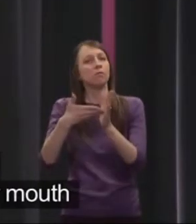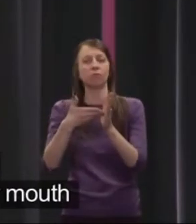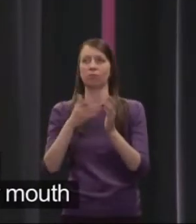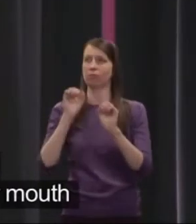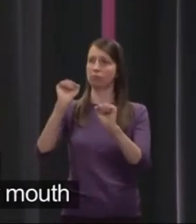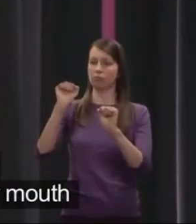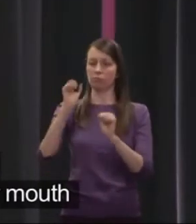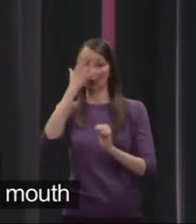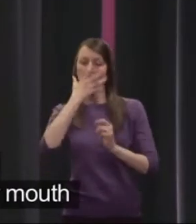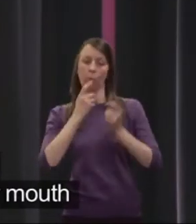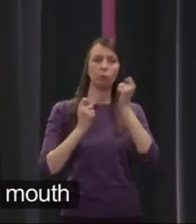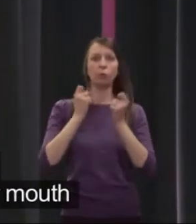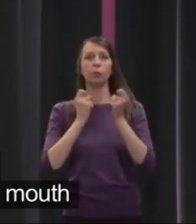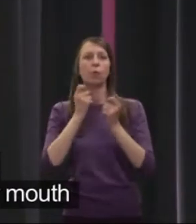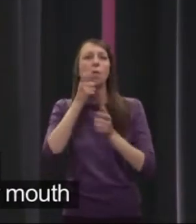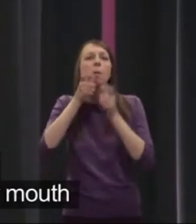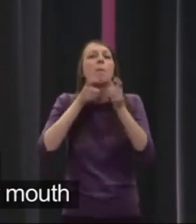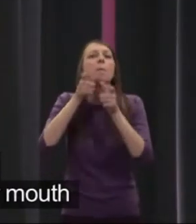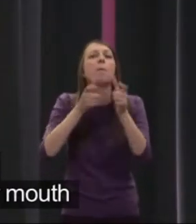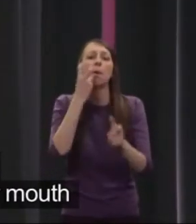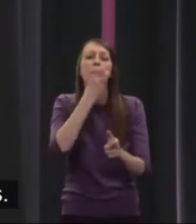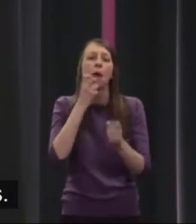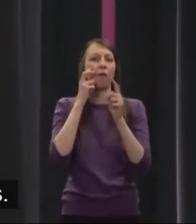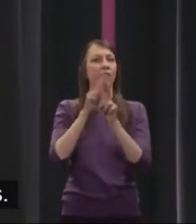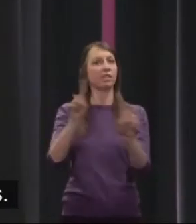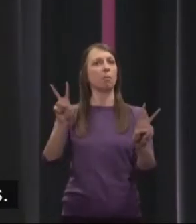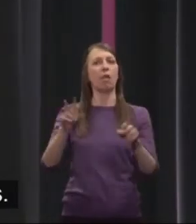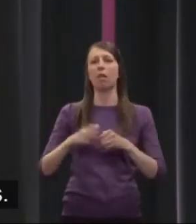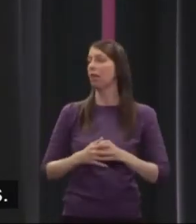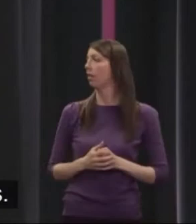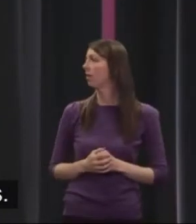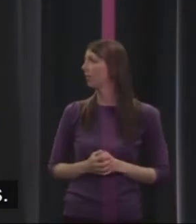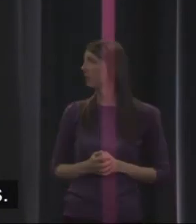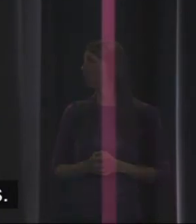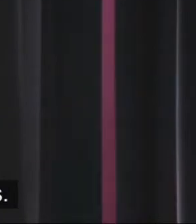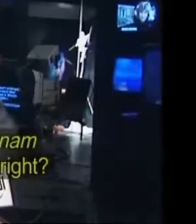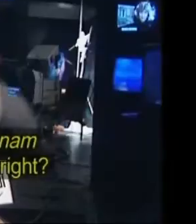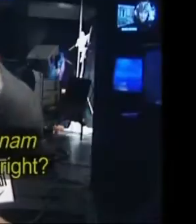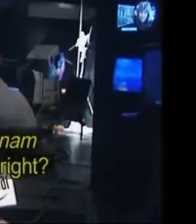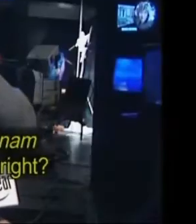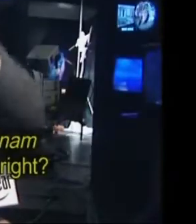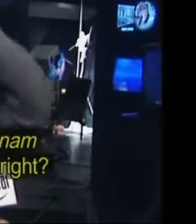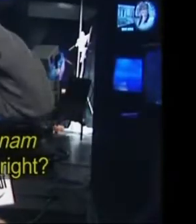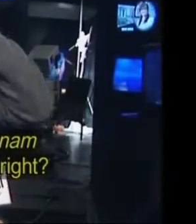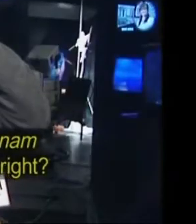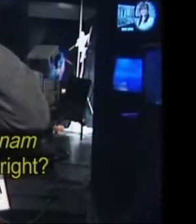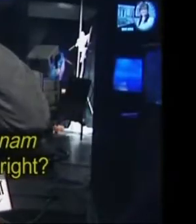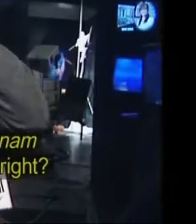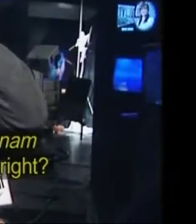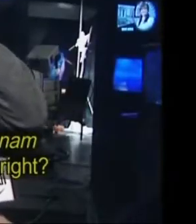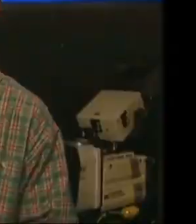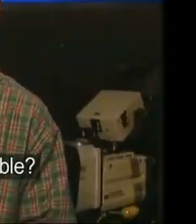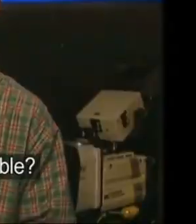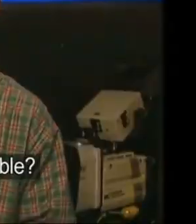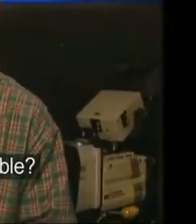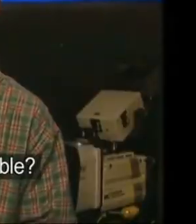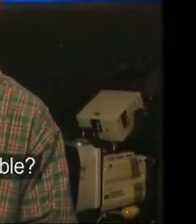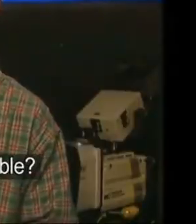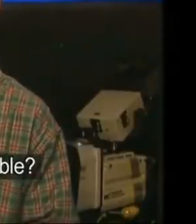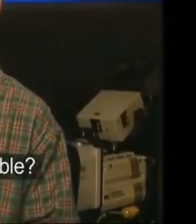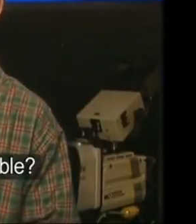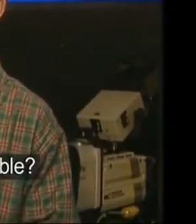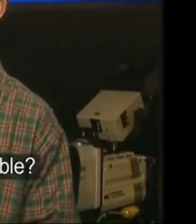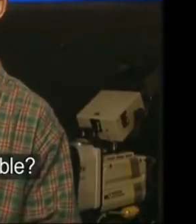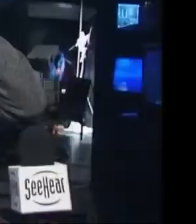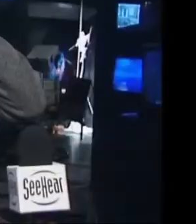as well as what they're actually doing with their mouth and how visible that is. Right, I'll put these on. Okay. Fine.